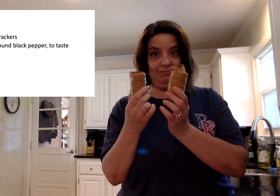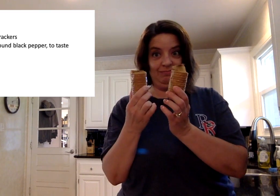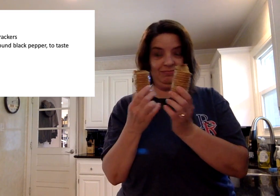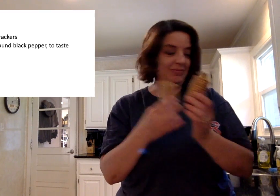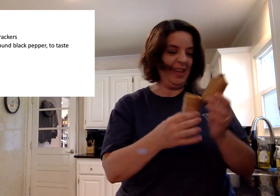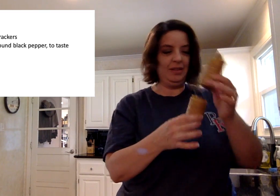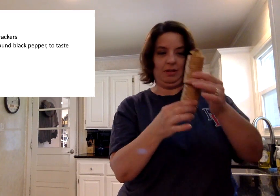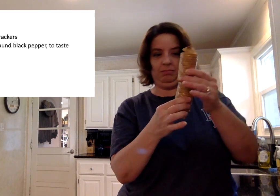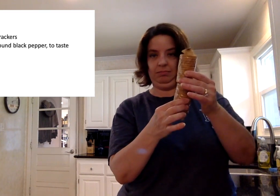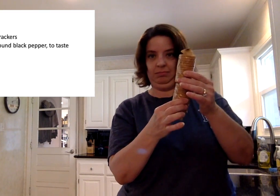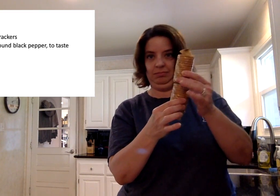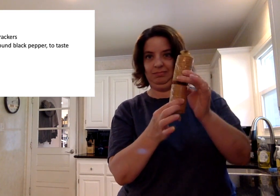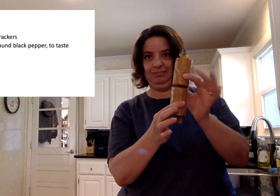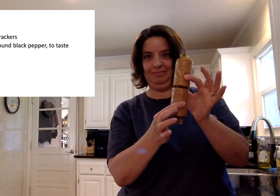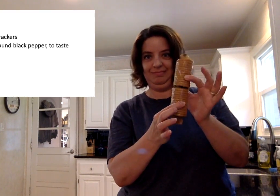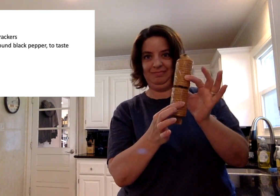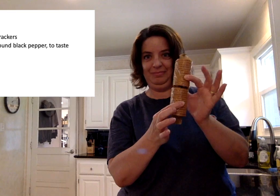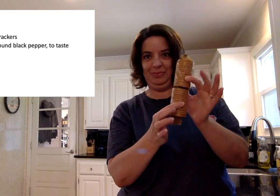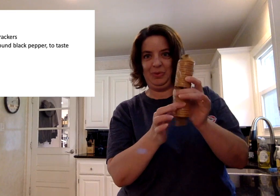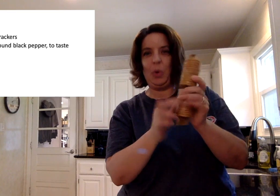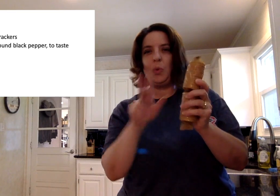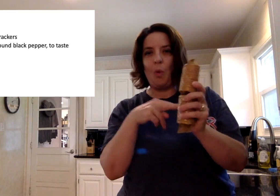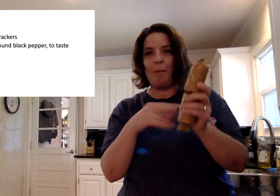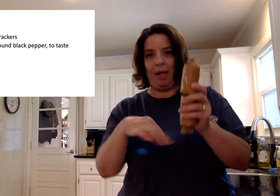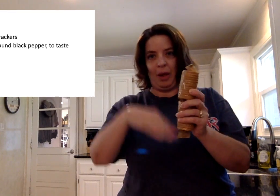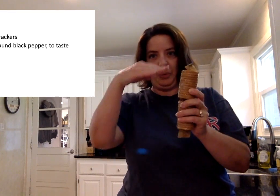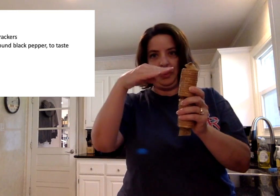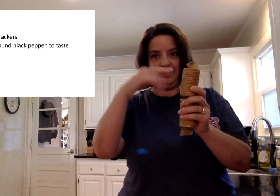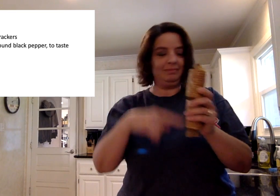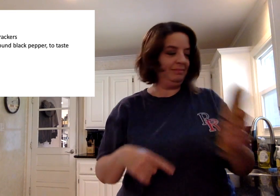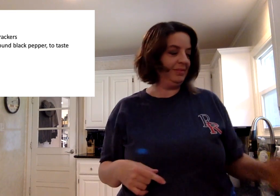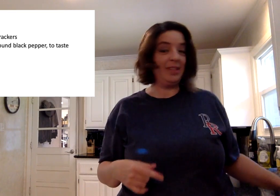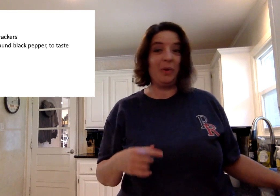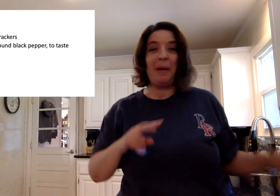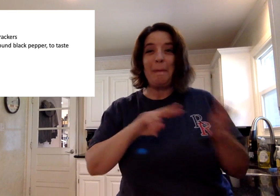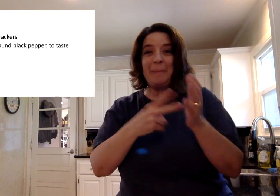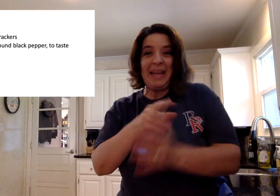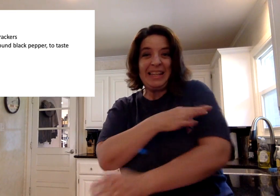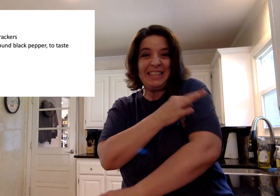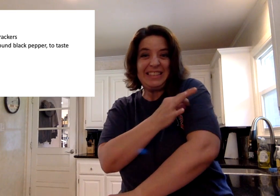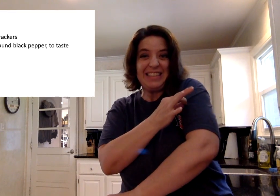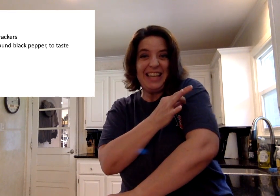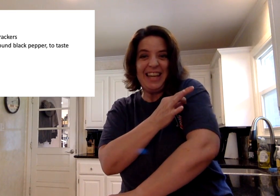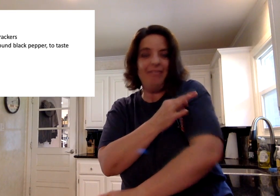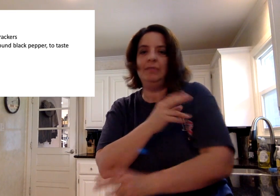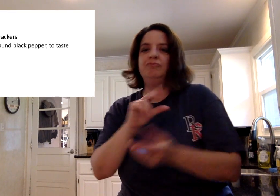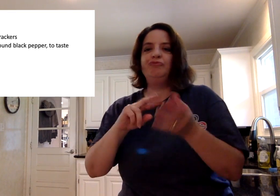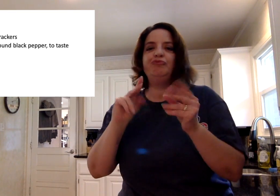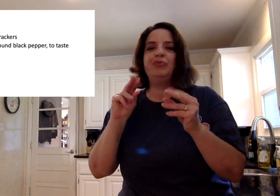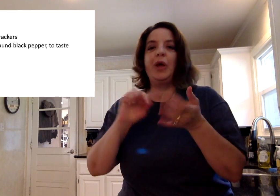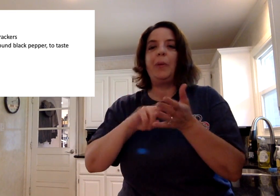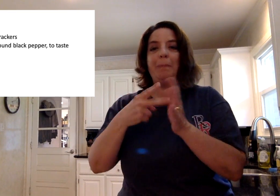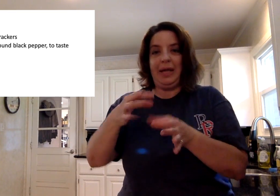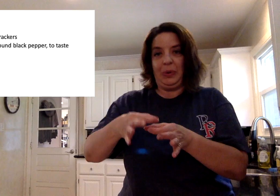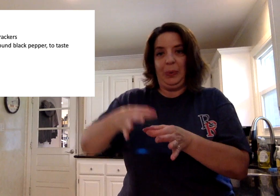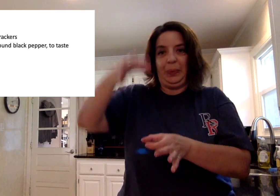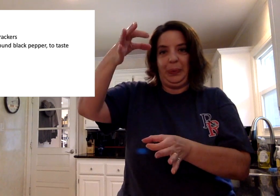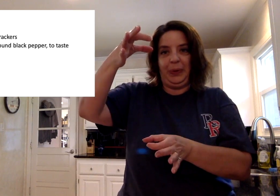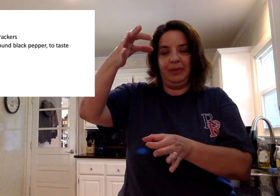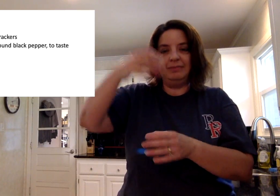ones, which are the same as 1 big one. Normally they're this tall. So does it mean sleeve, like sleeve on your shirt? No,